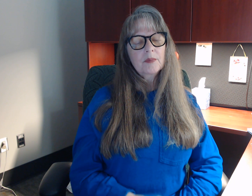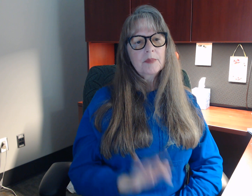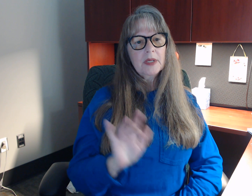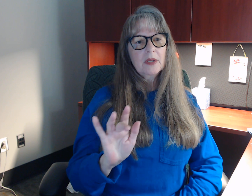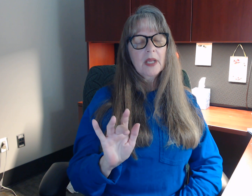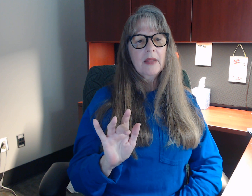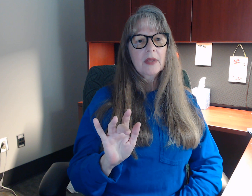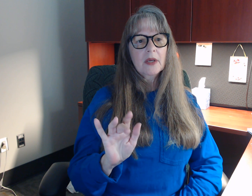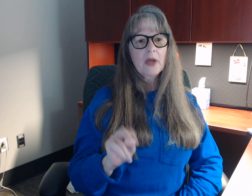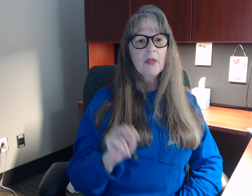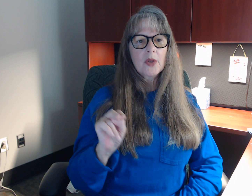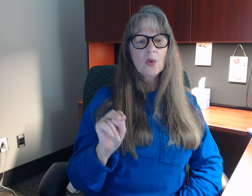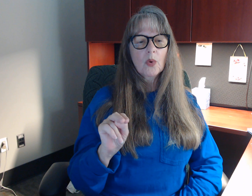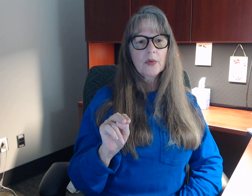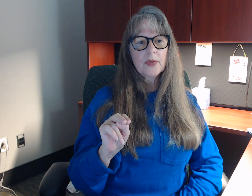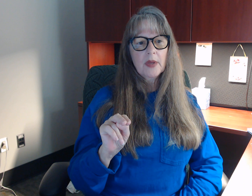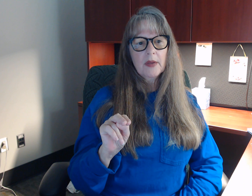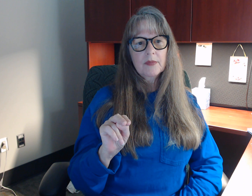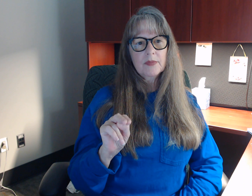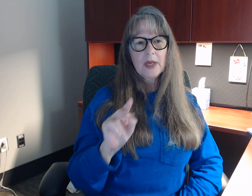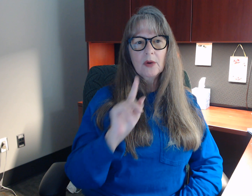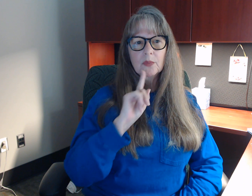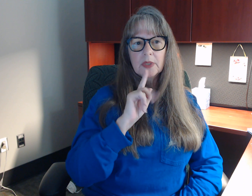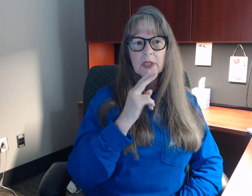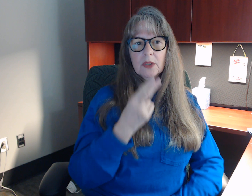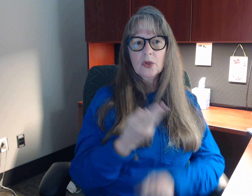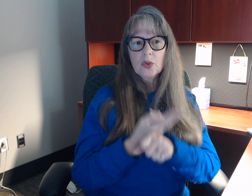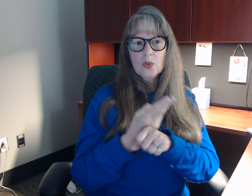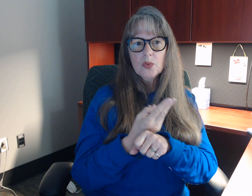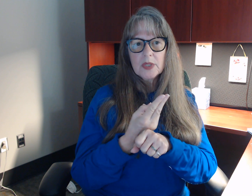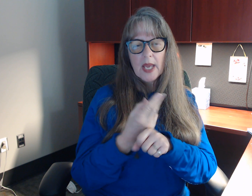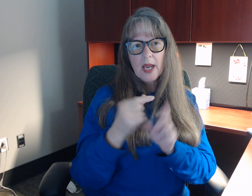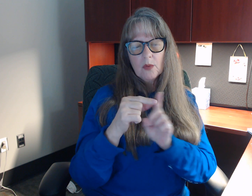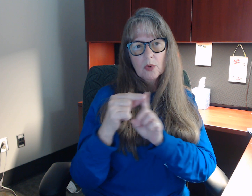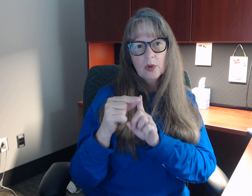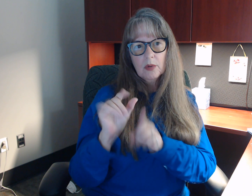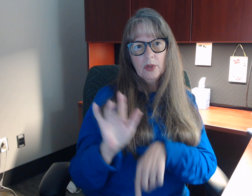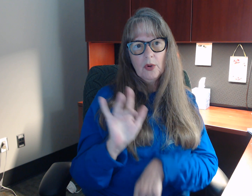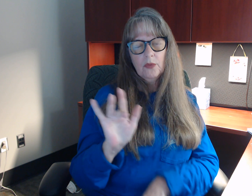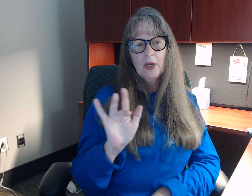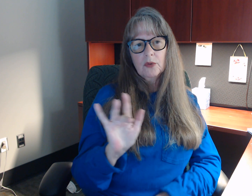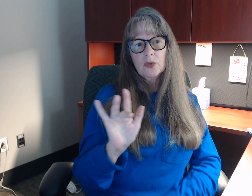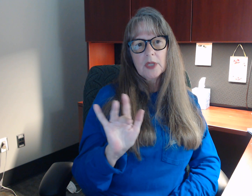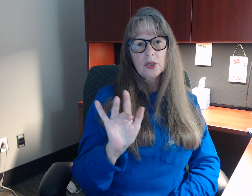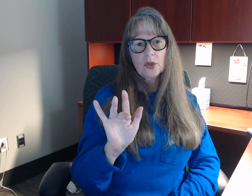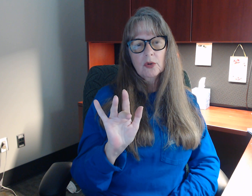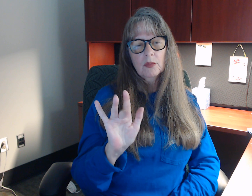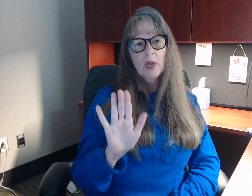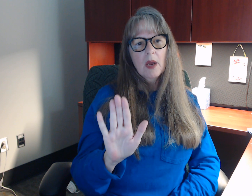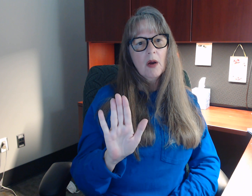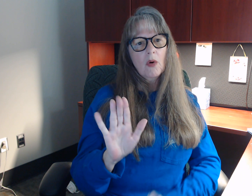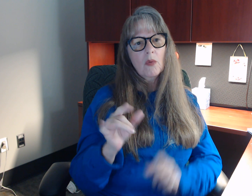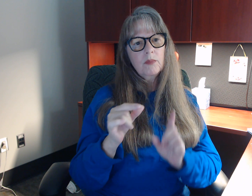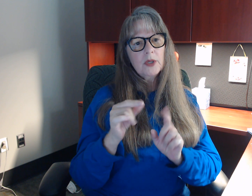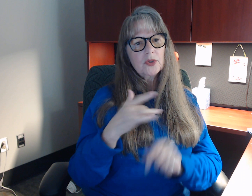But in the North, they don't really use that word, they don't use that term. Oh, bless your